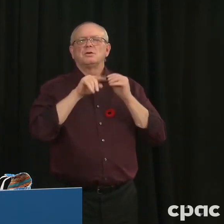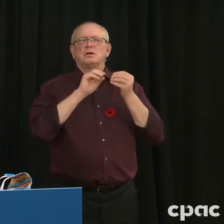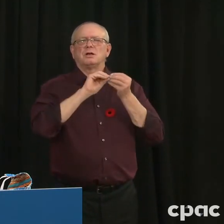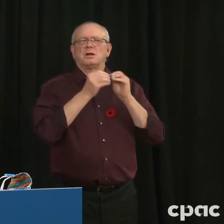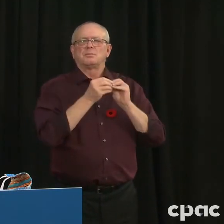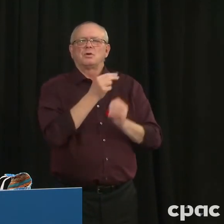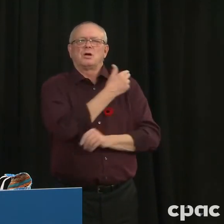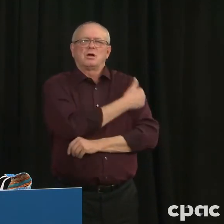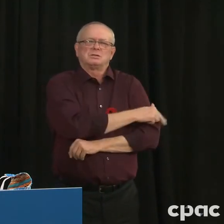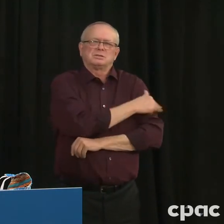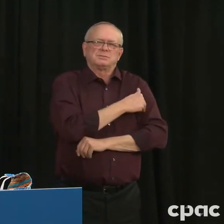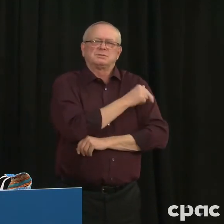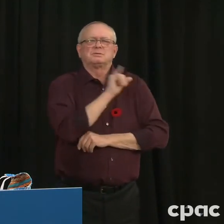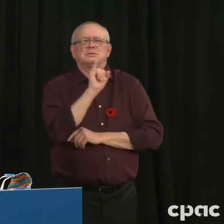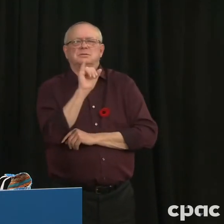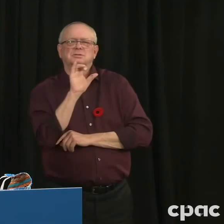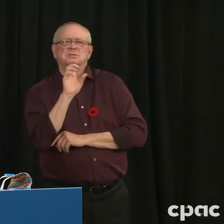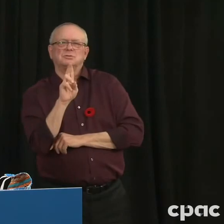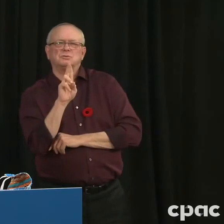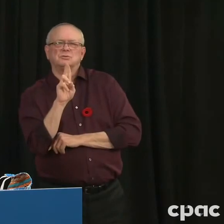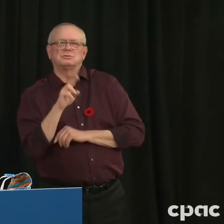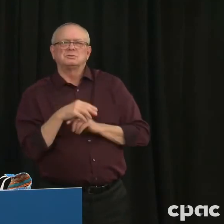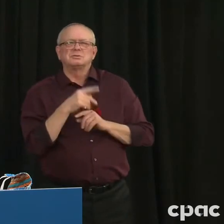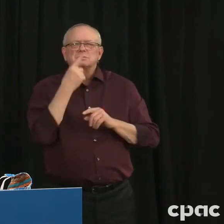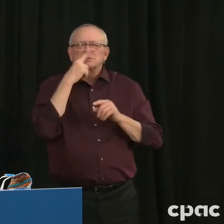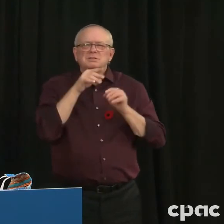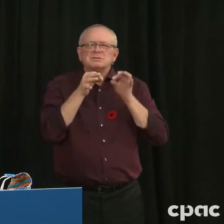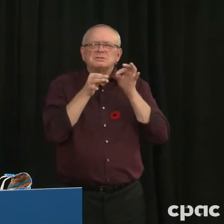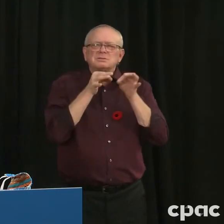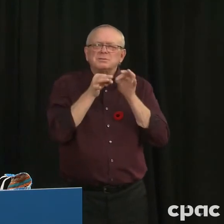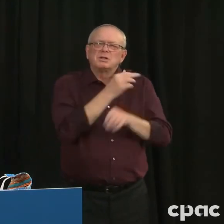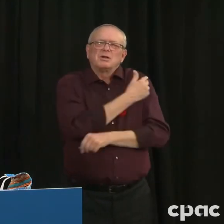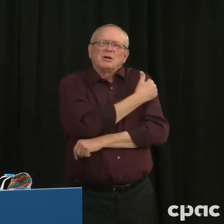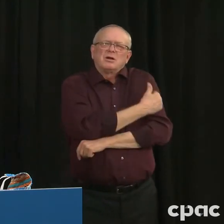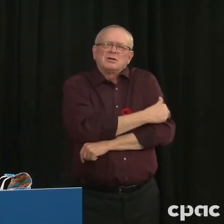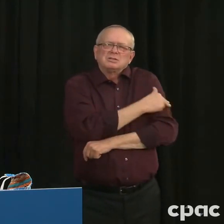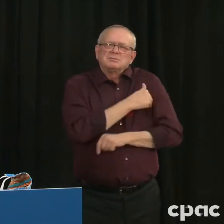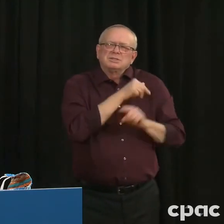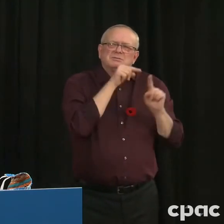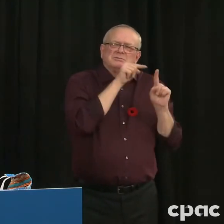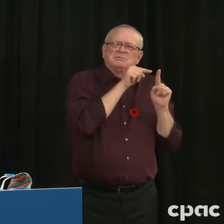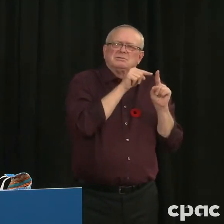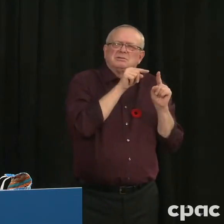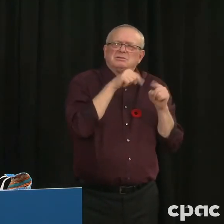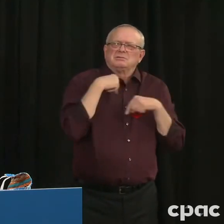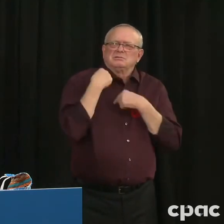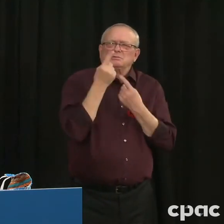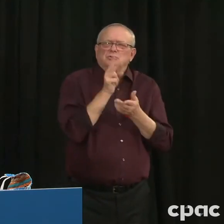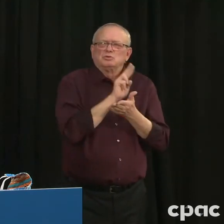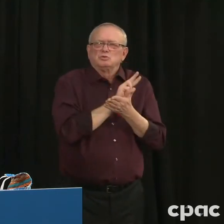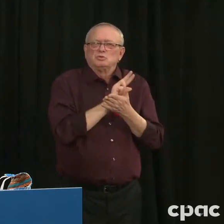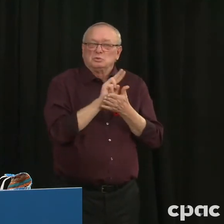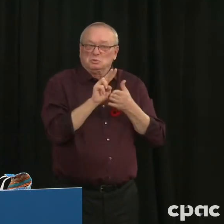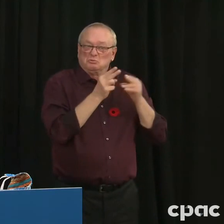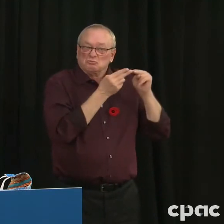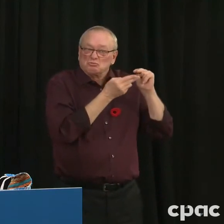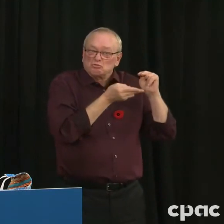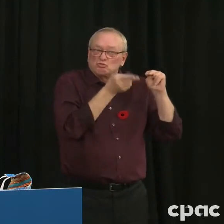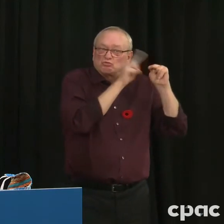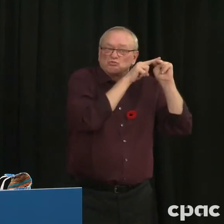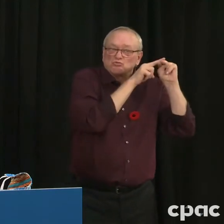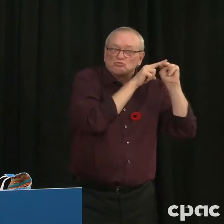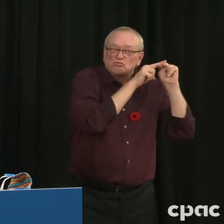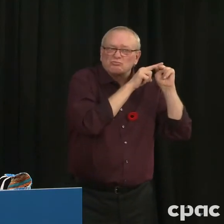tell us what the increase is in the hospitalization rate over the 2 weeks, how close it is to the 5%. And we've now passed